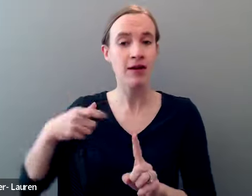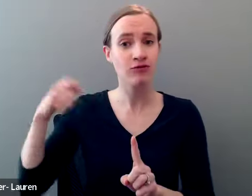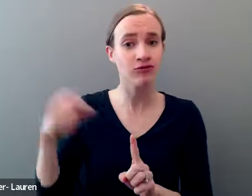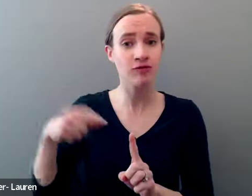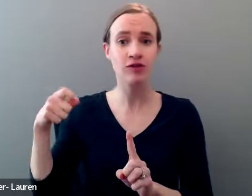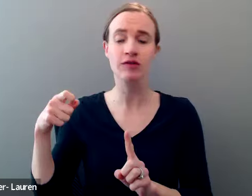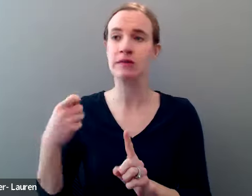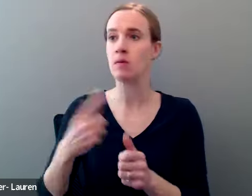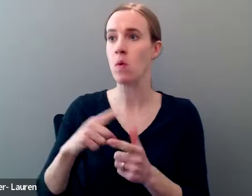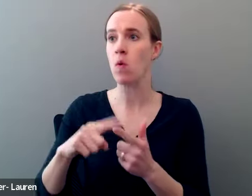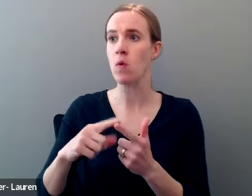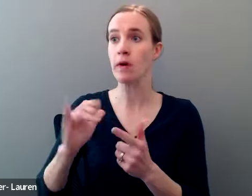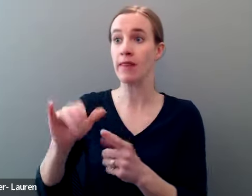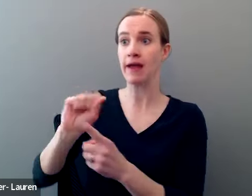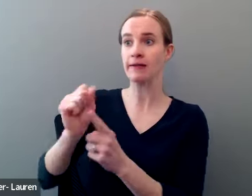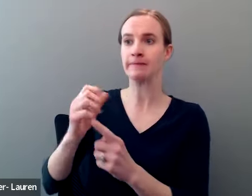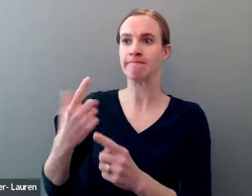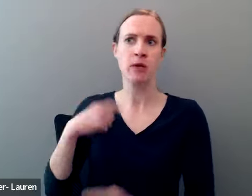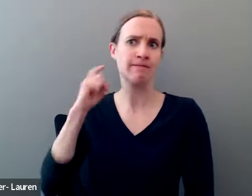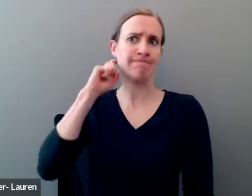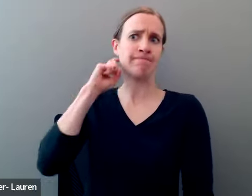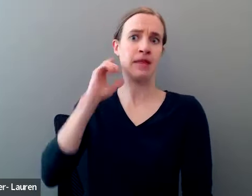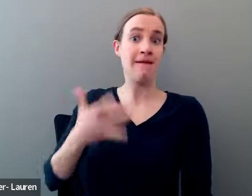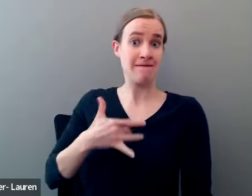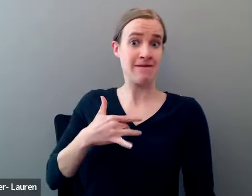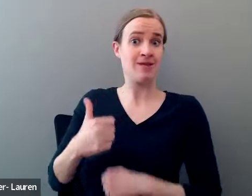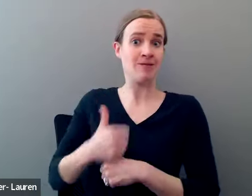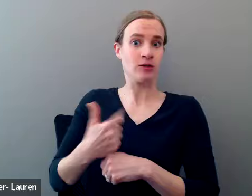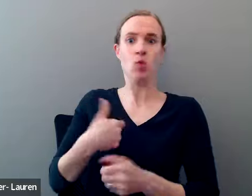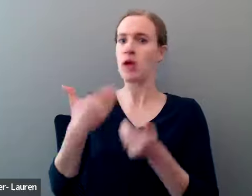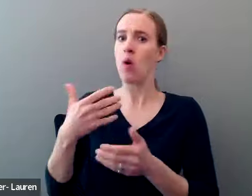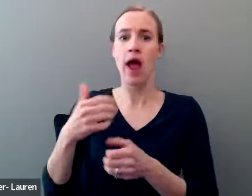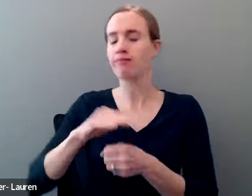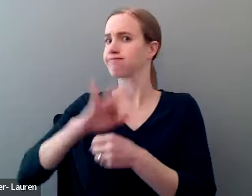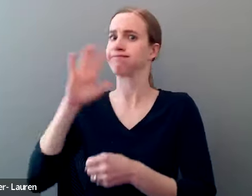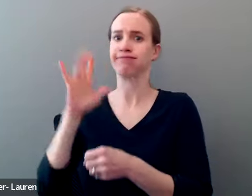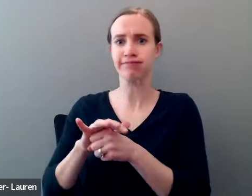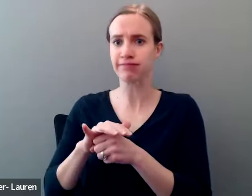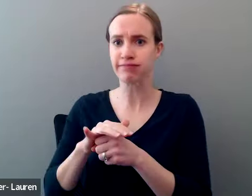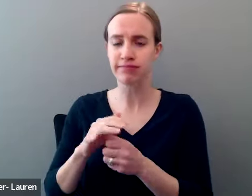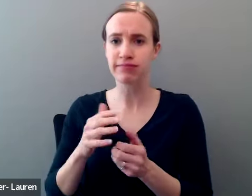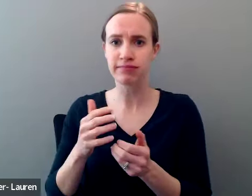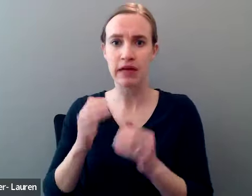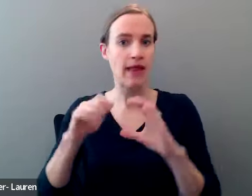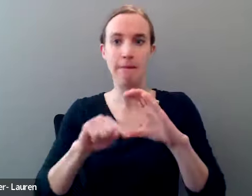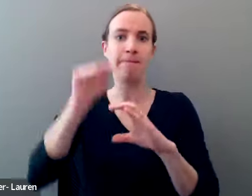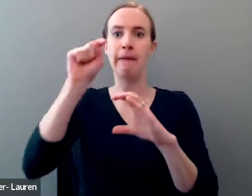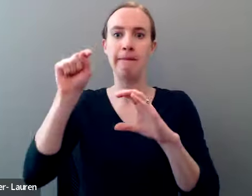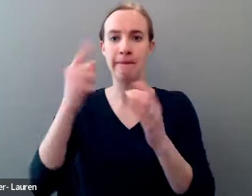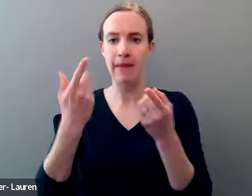reactive situations that we are in danger and we flip our lid. And so learning how to